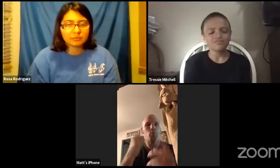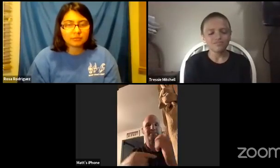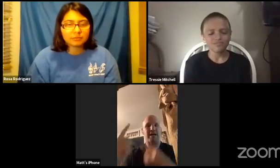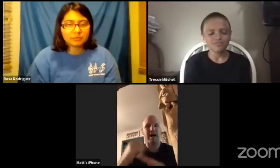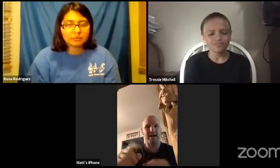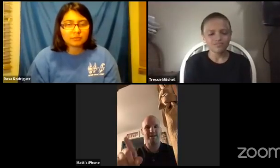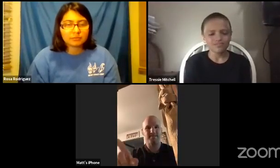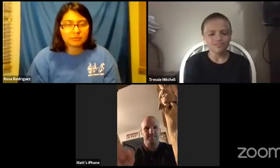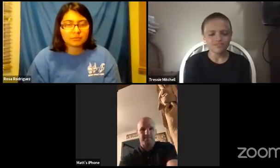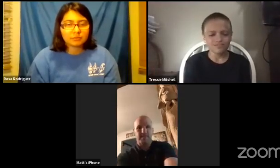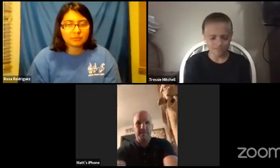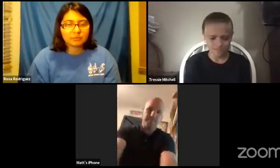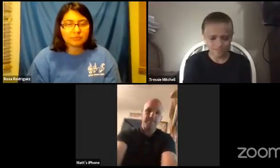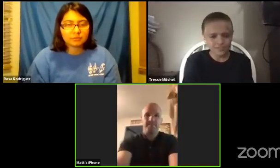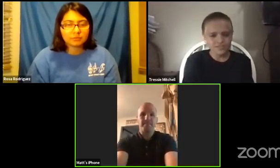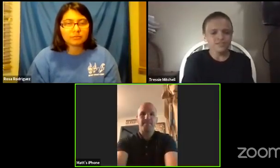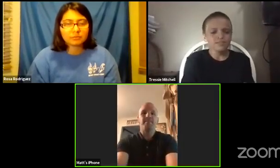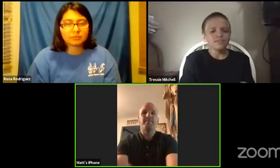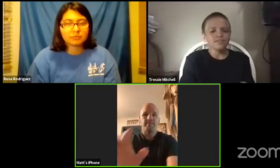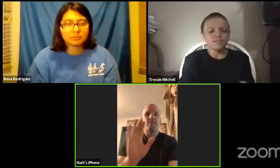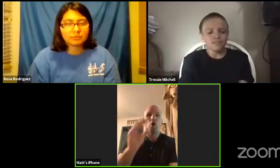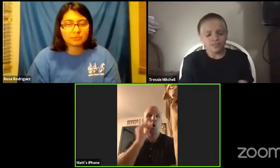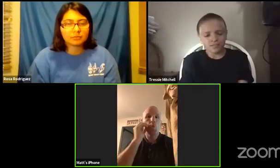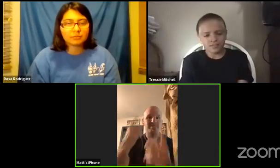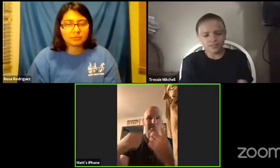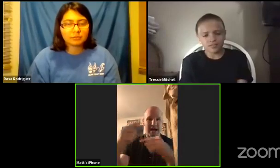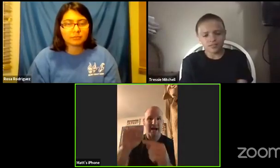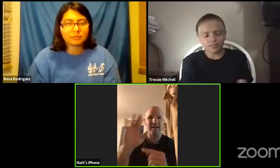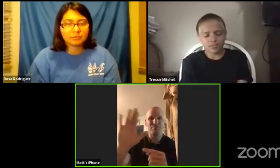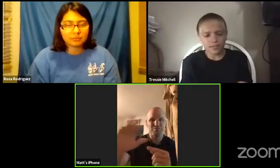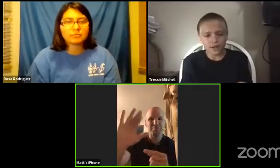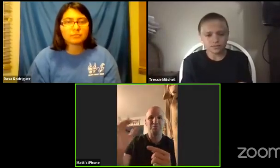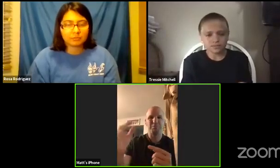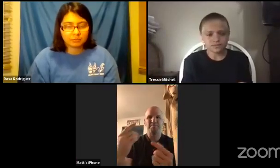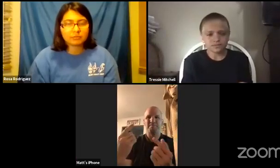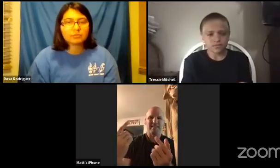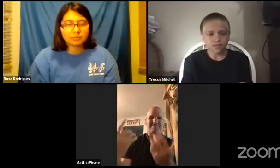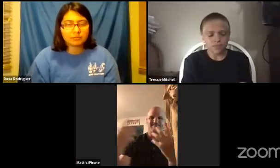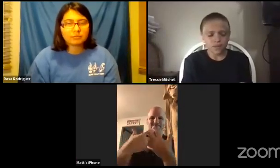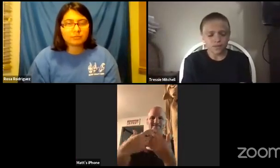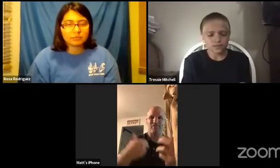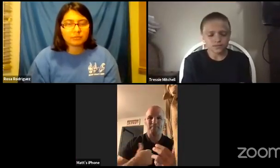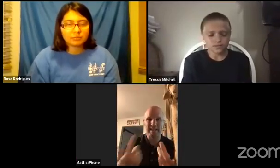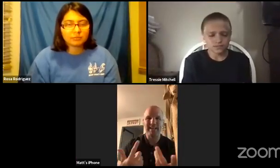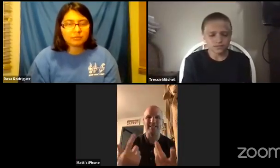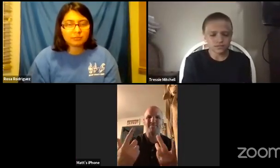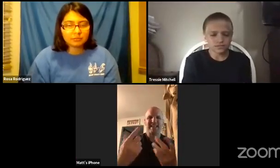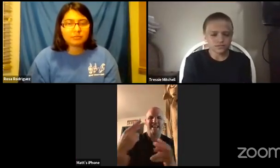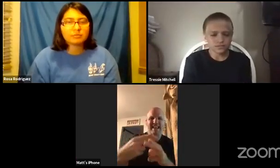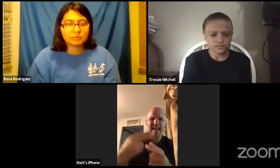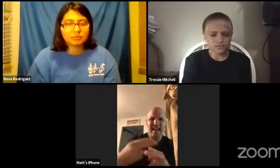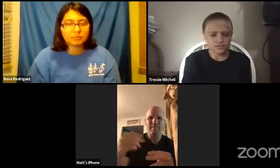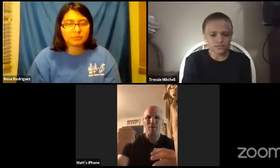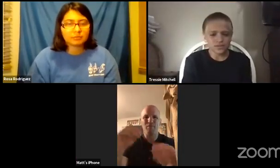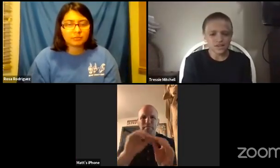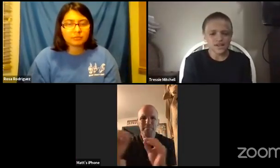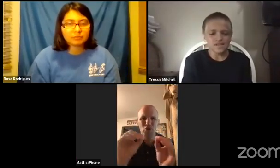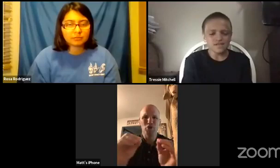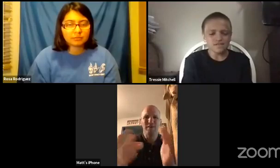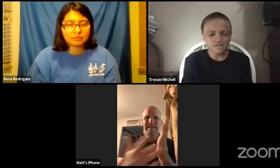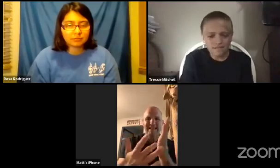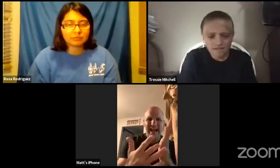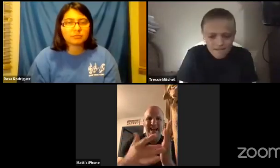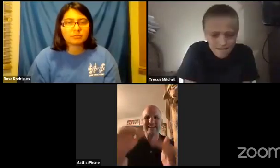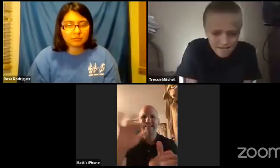my trainers and my coaches, they put their own home signs, if you will. We did communicate that